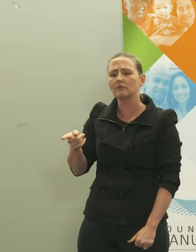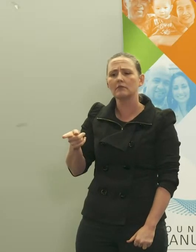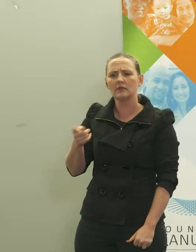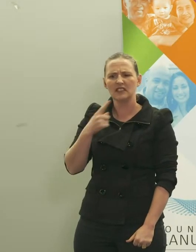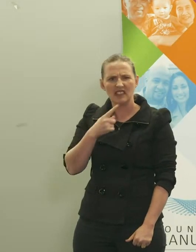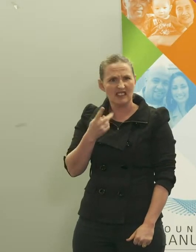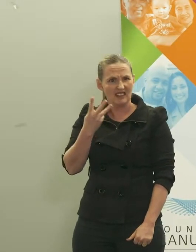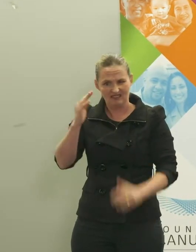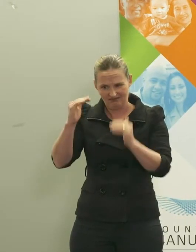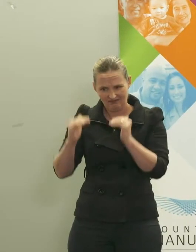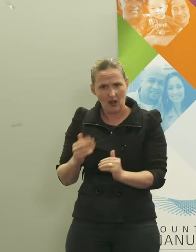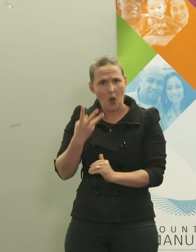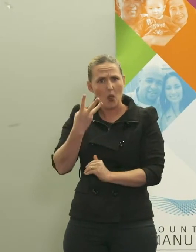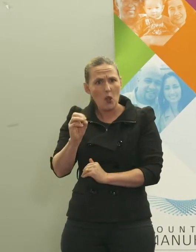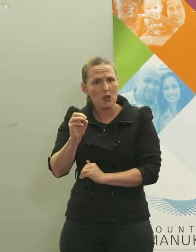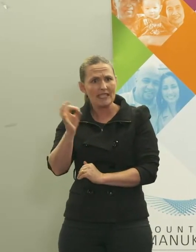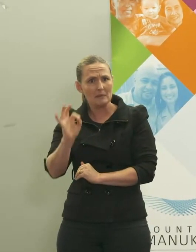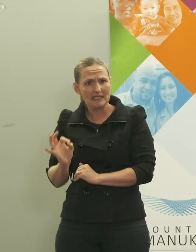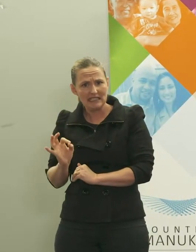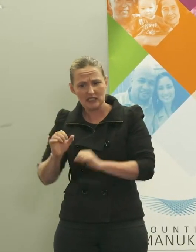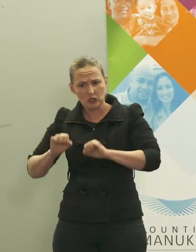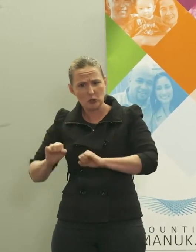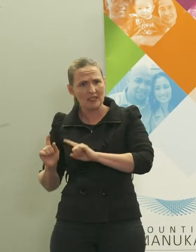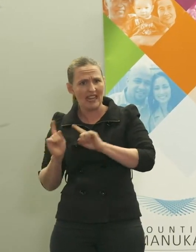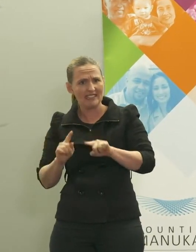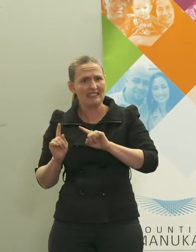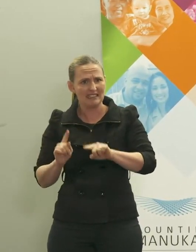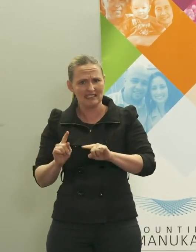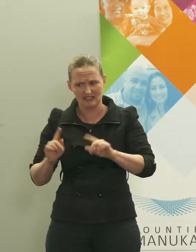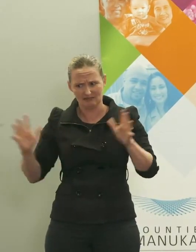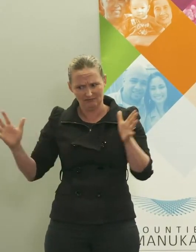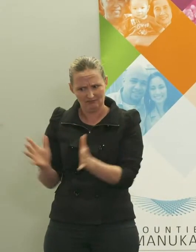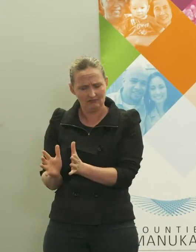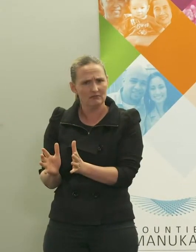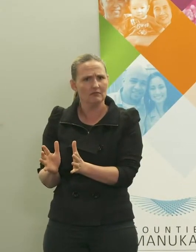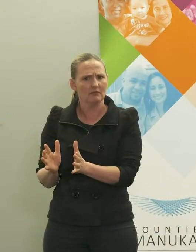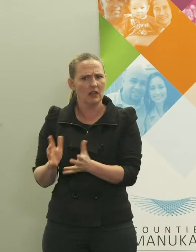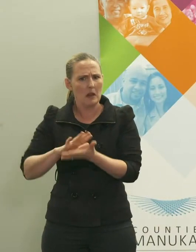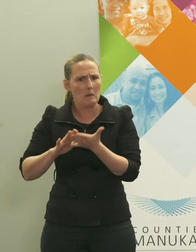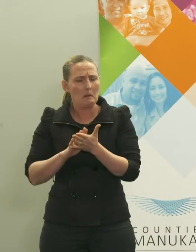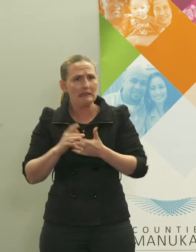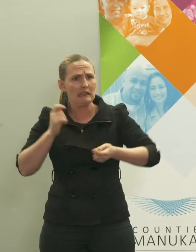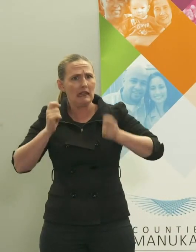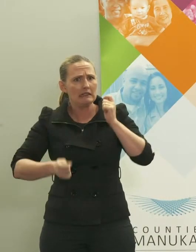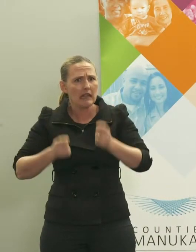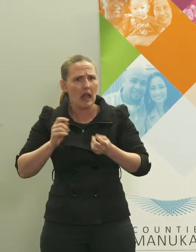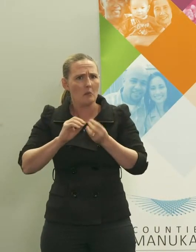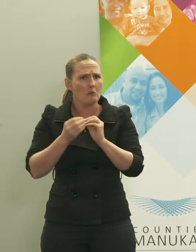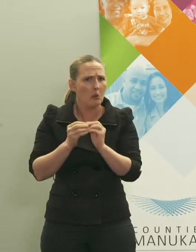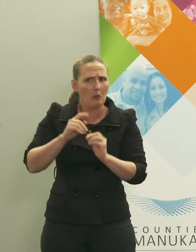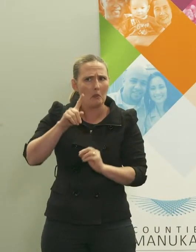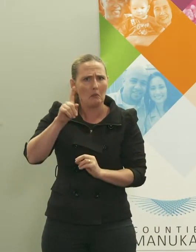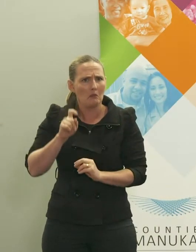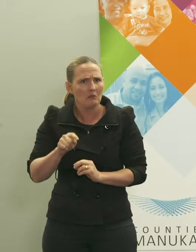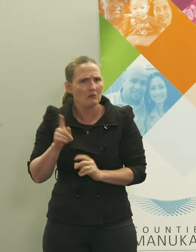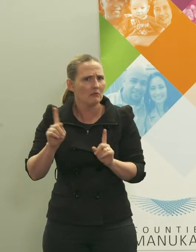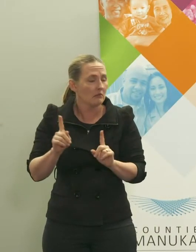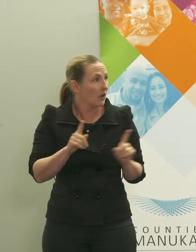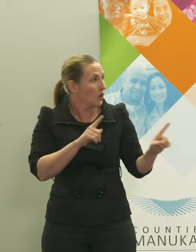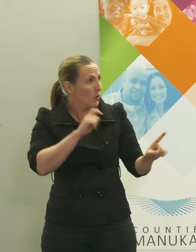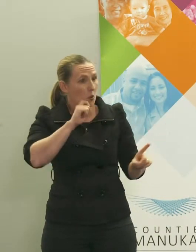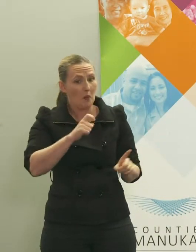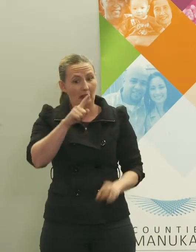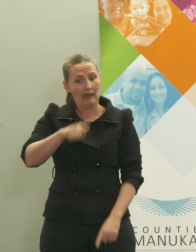student attendance. The outlook for external exams is problematic. Would you consider calling off NCEA exams